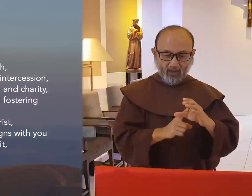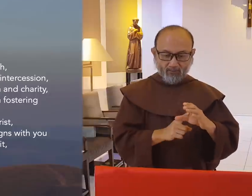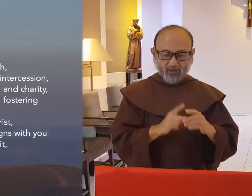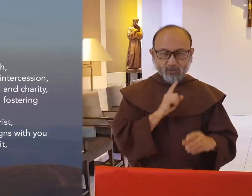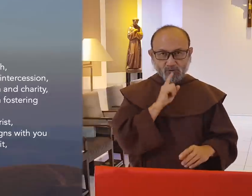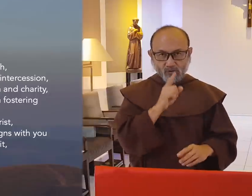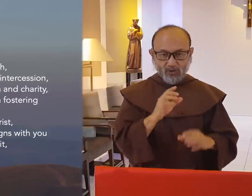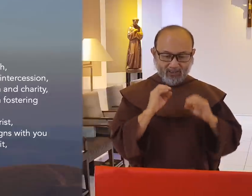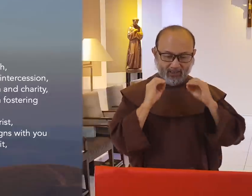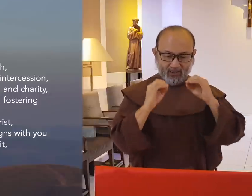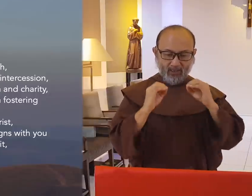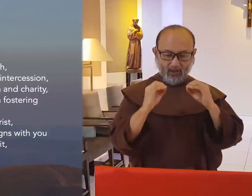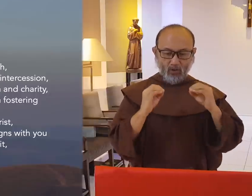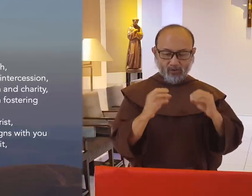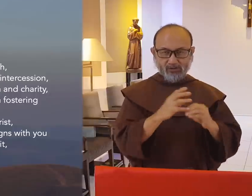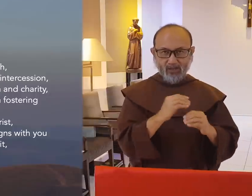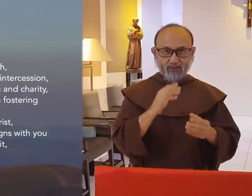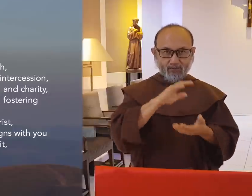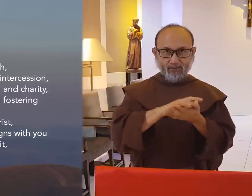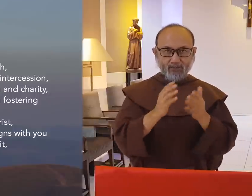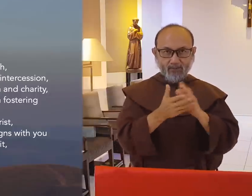and the peace of the Church,